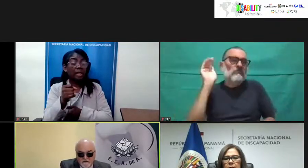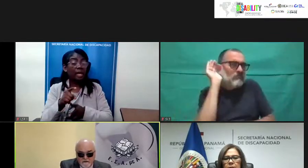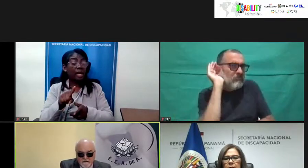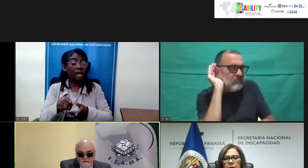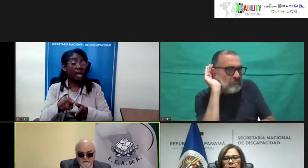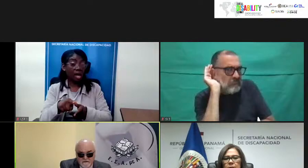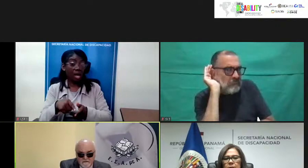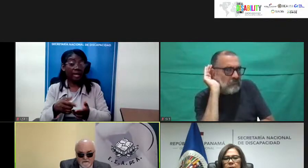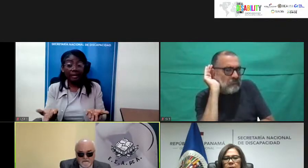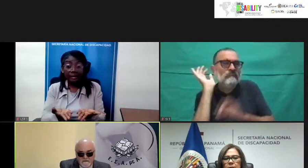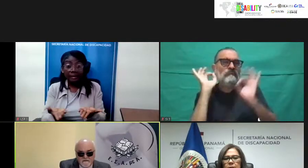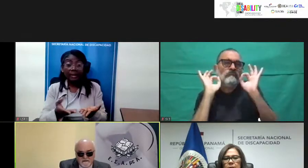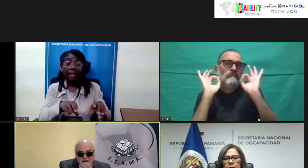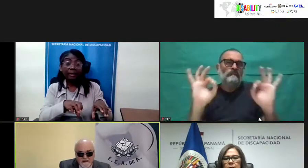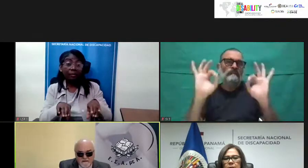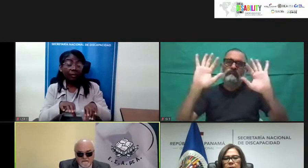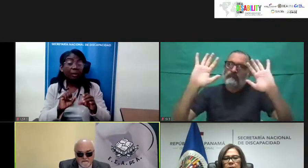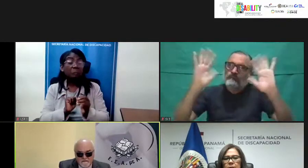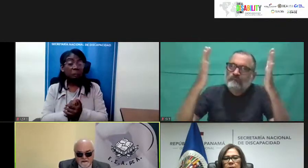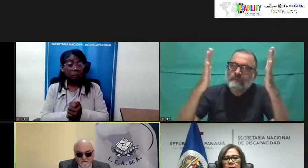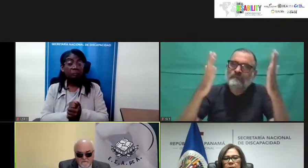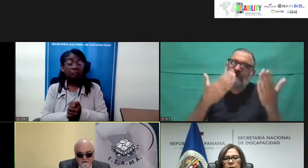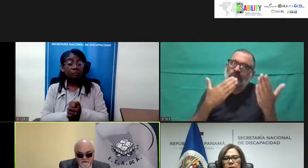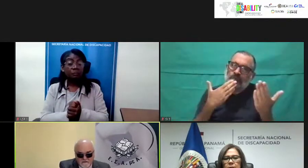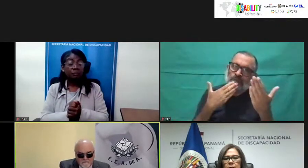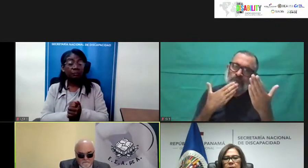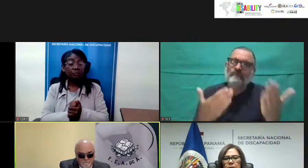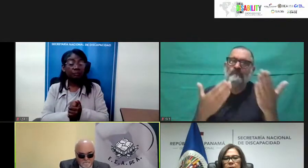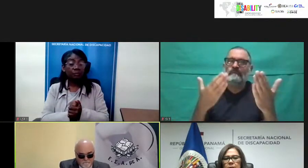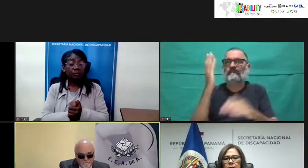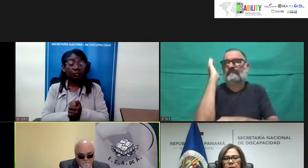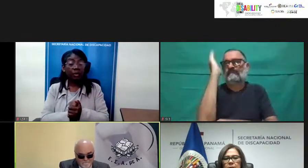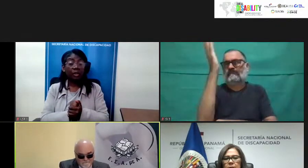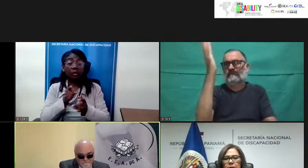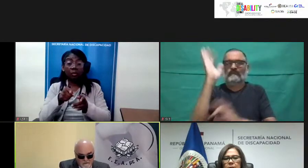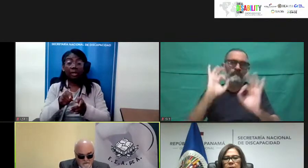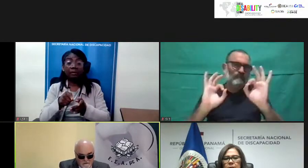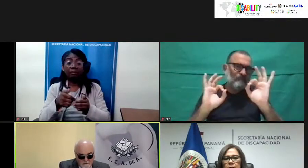and during the summit next week